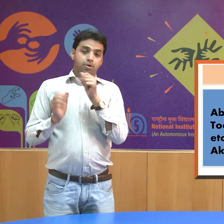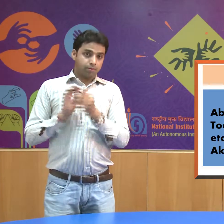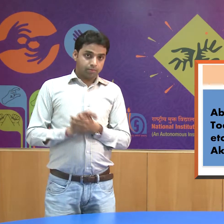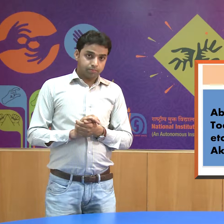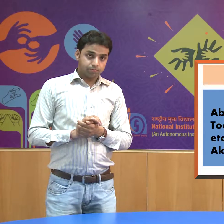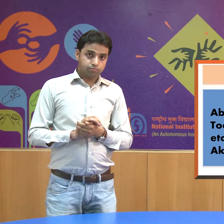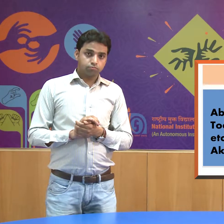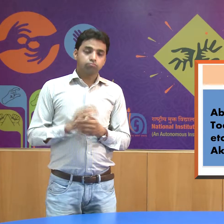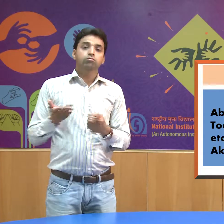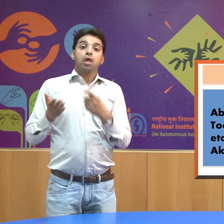Rahim,